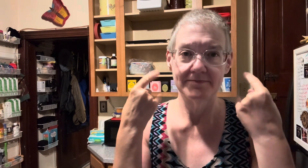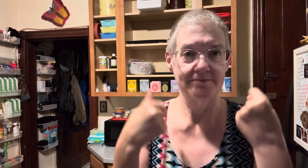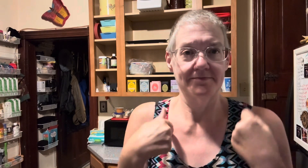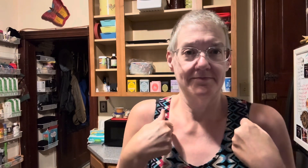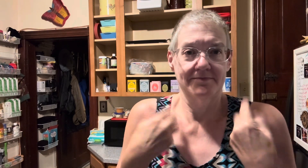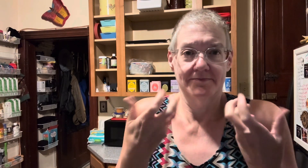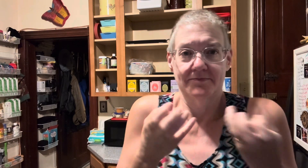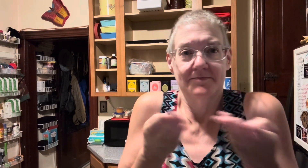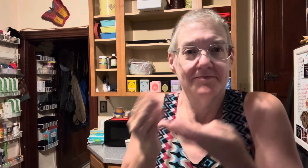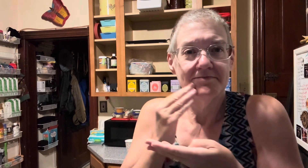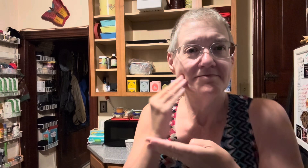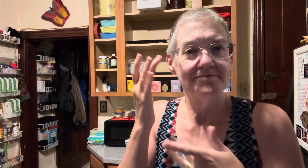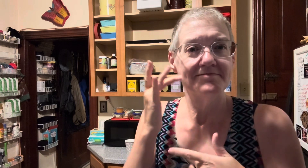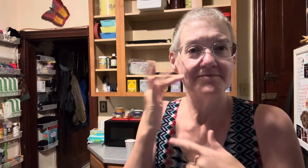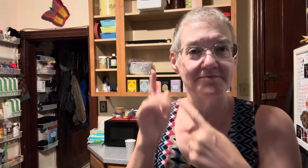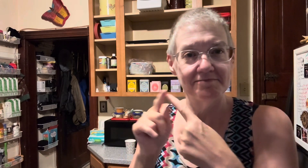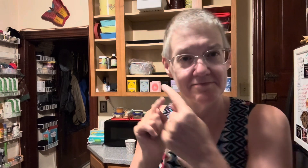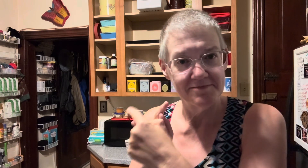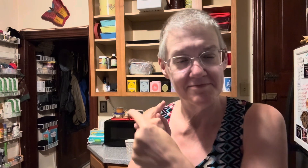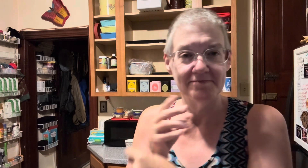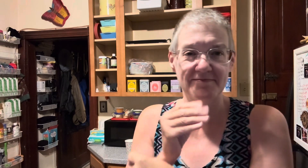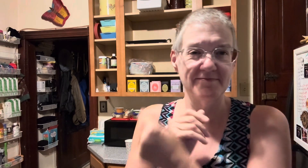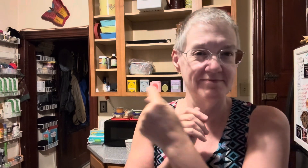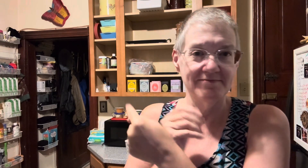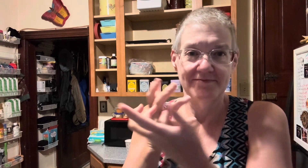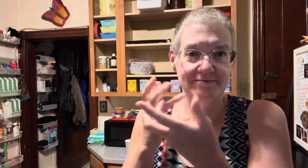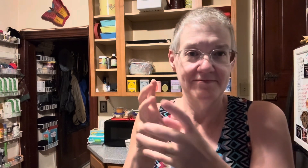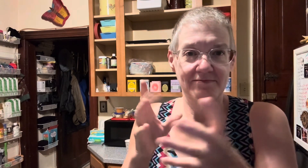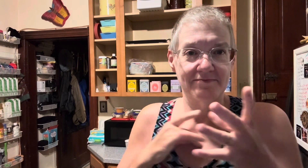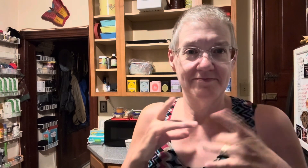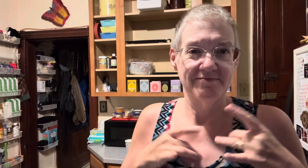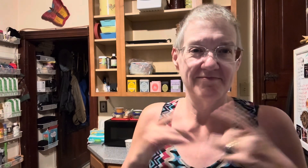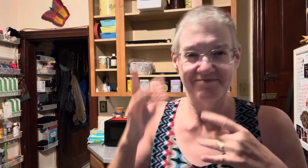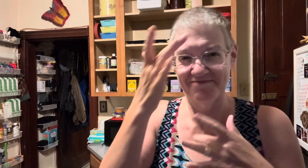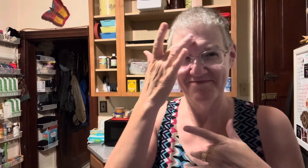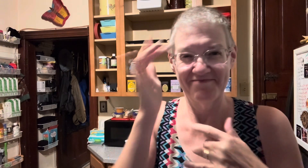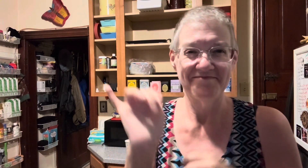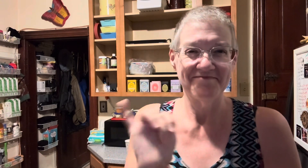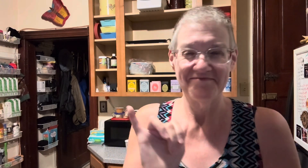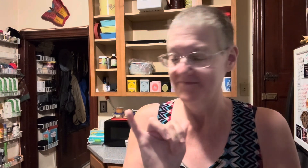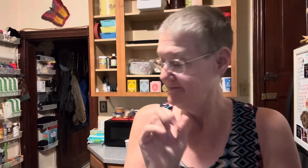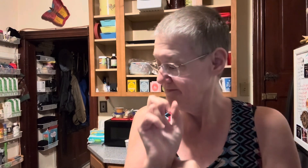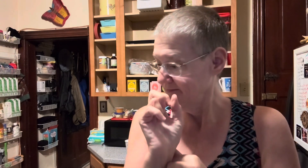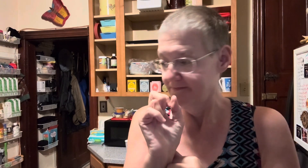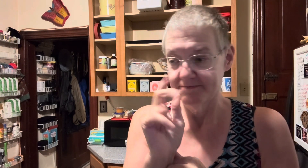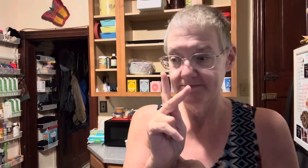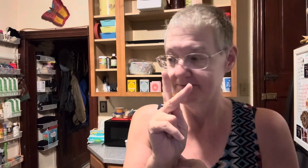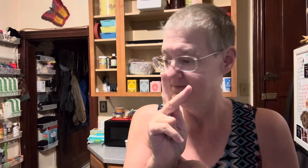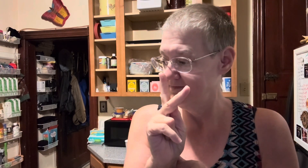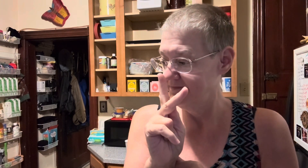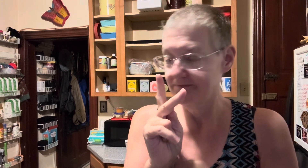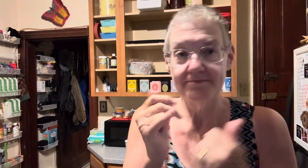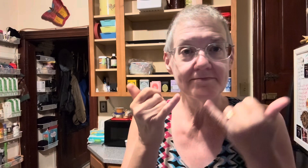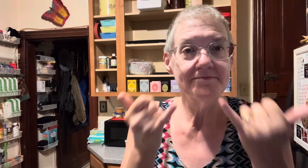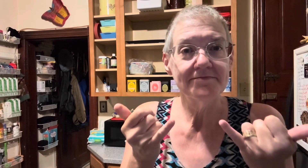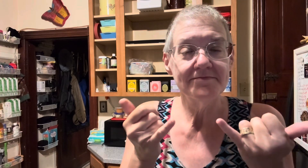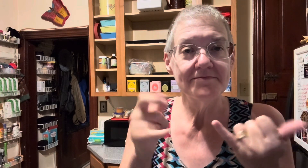wear masks when we go out in public because I don't want to bring illness home to Dale, and of course he doesn't want to catch something. Okay, let's